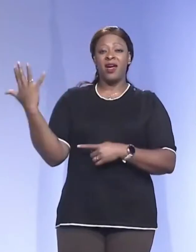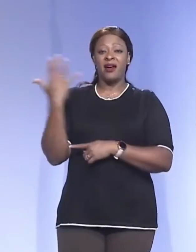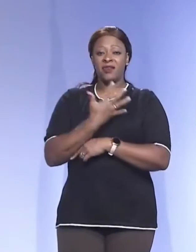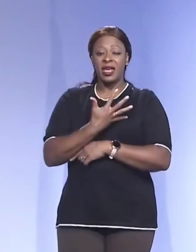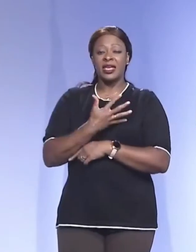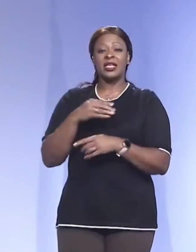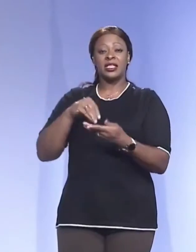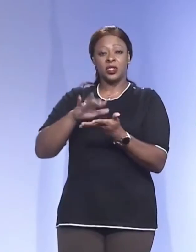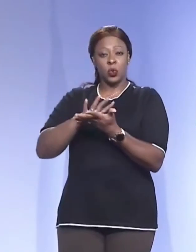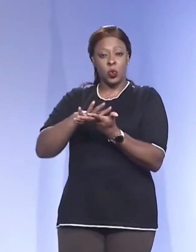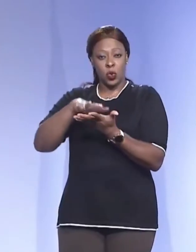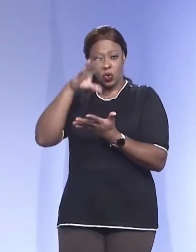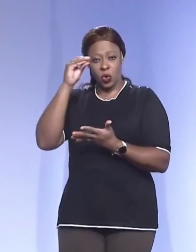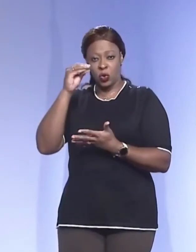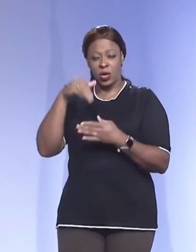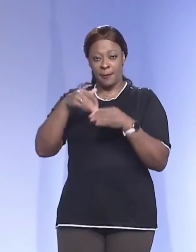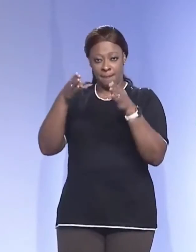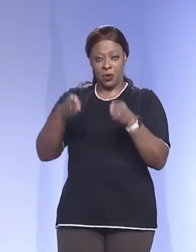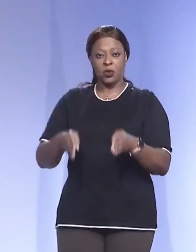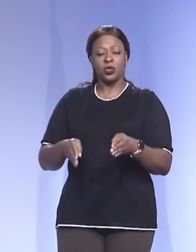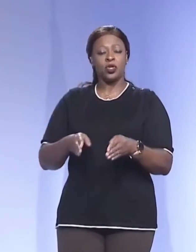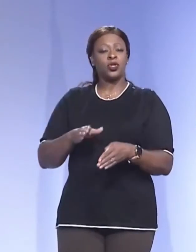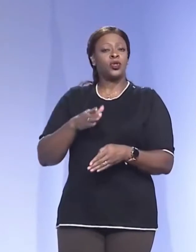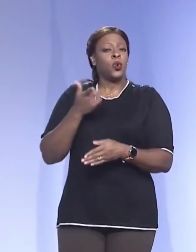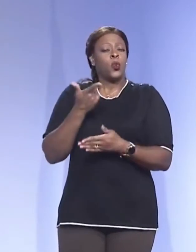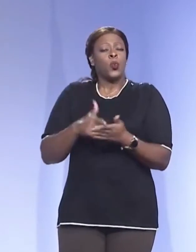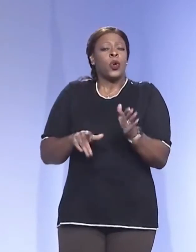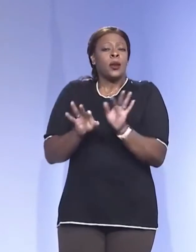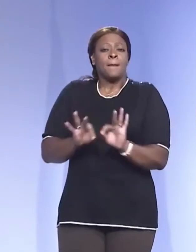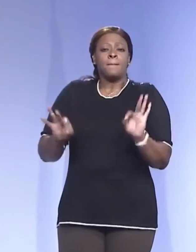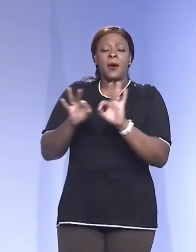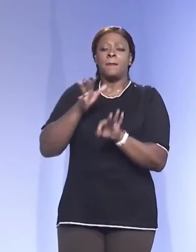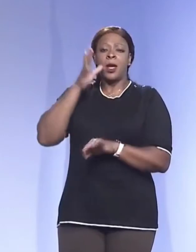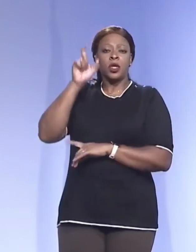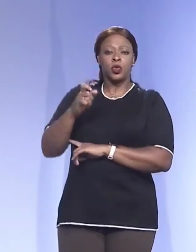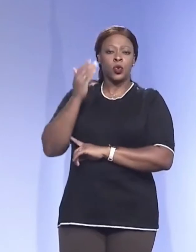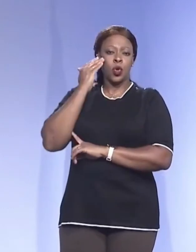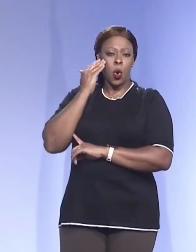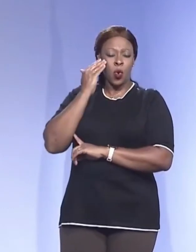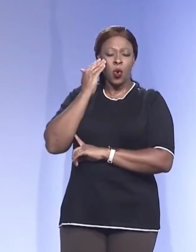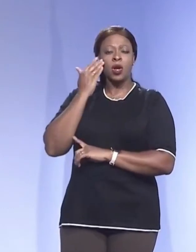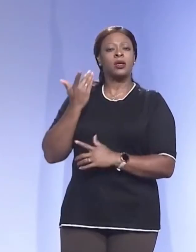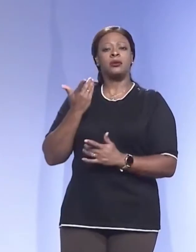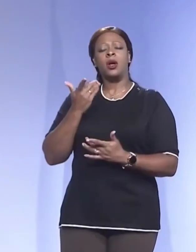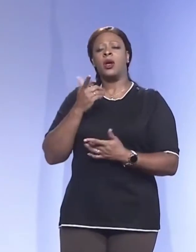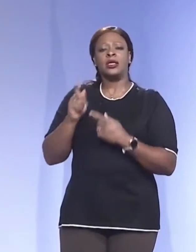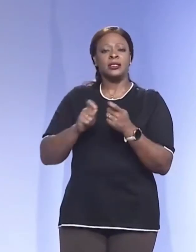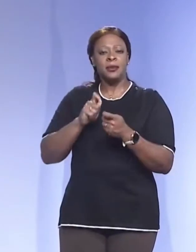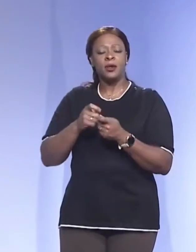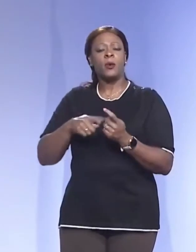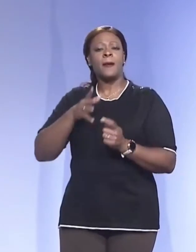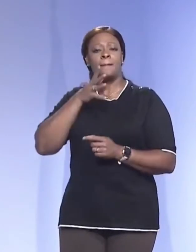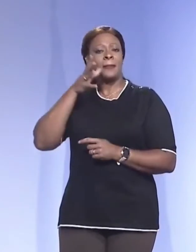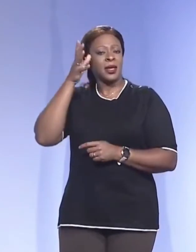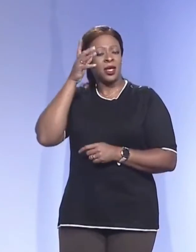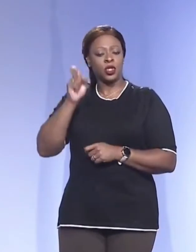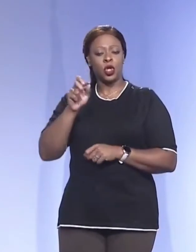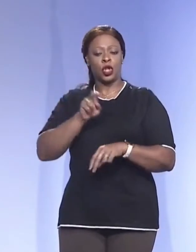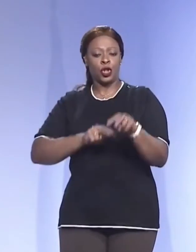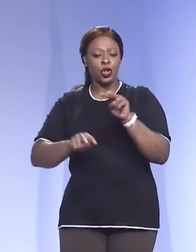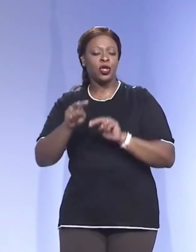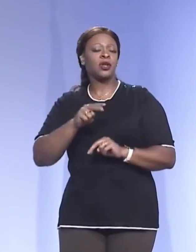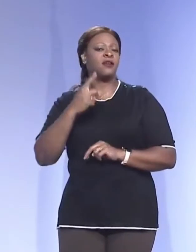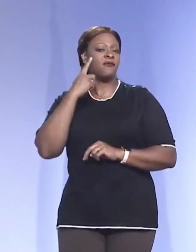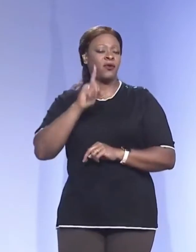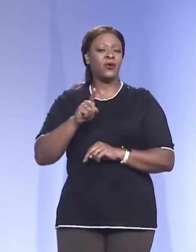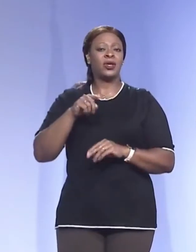learning, what's important for parents in your mind to be aware of? And what's important for specifically, what should parents be looking for that is